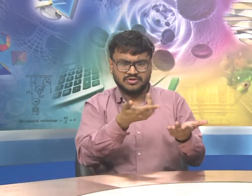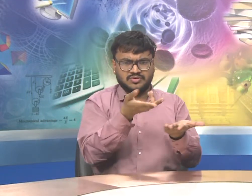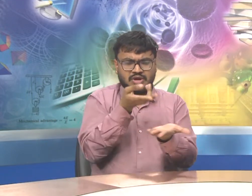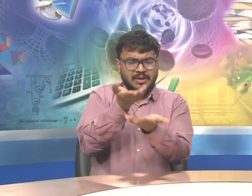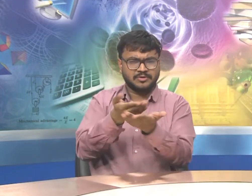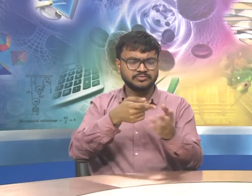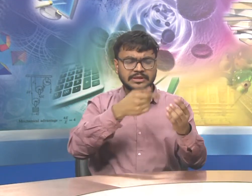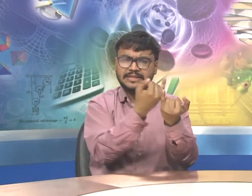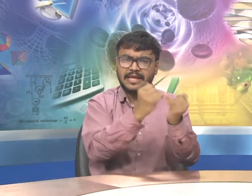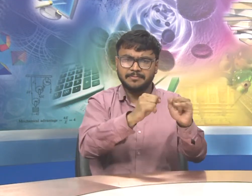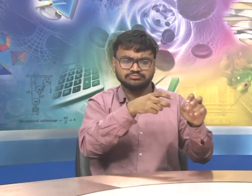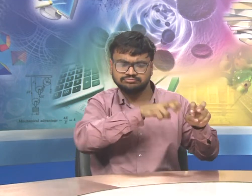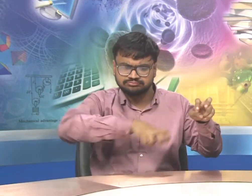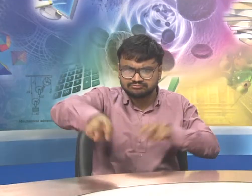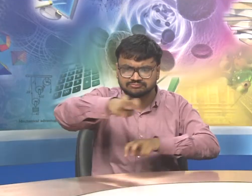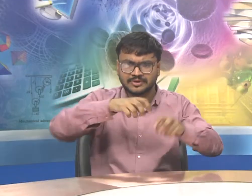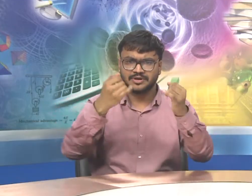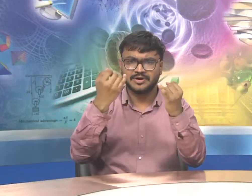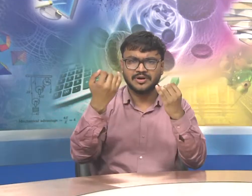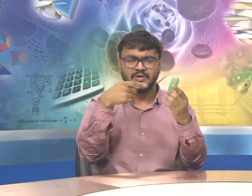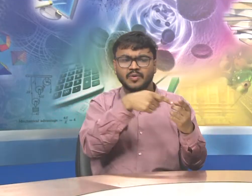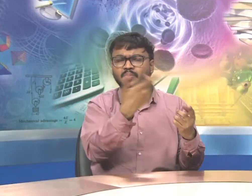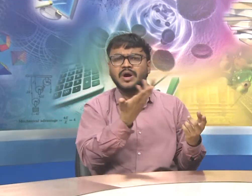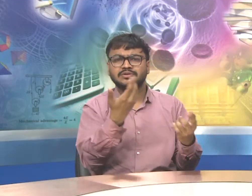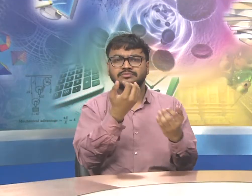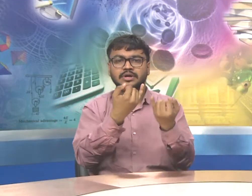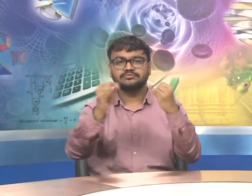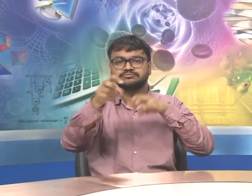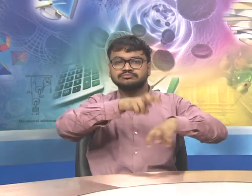in various walks of life.